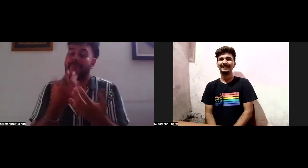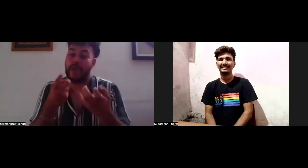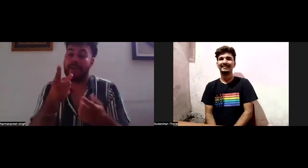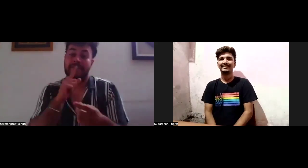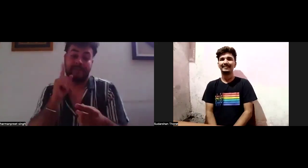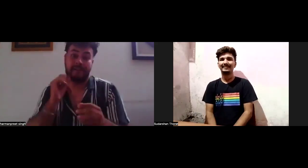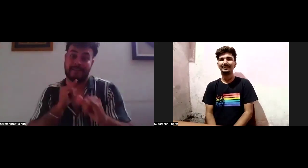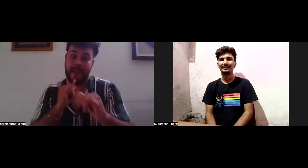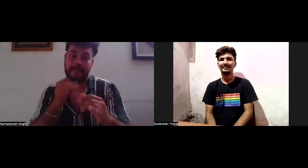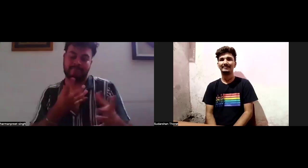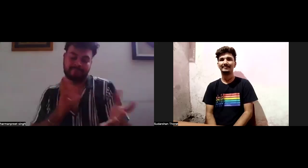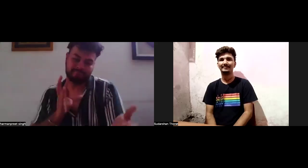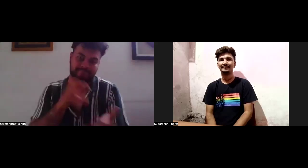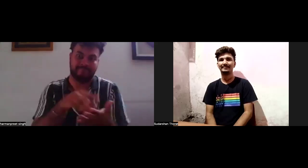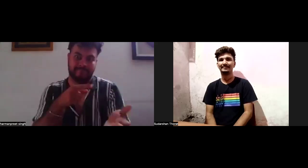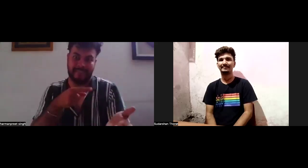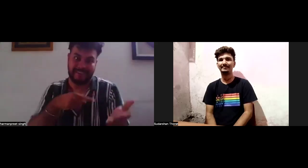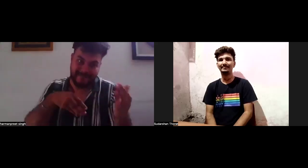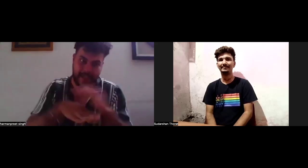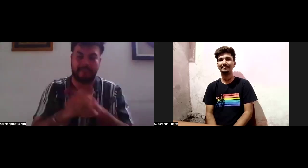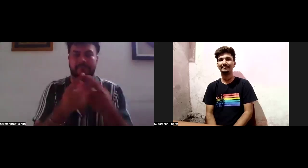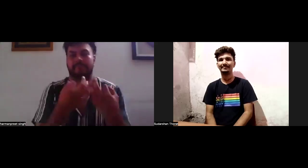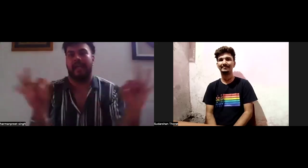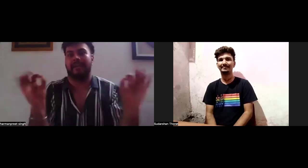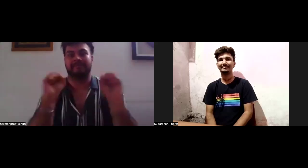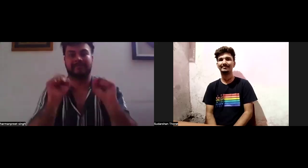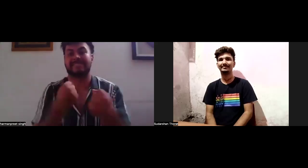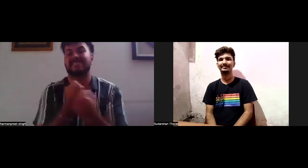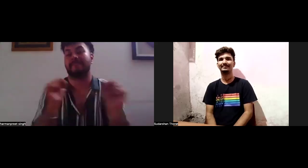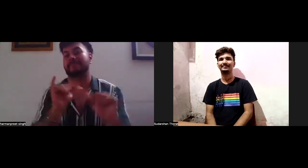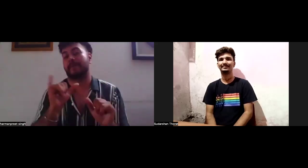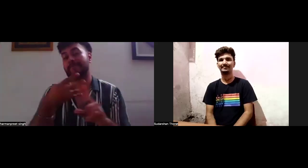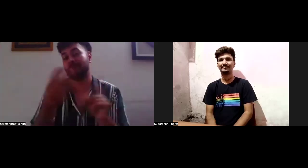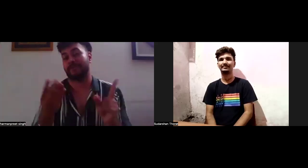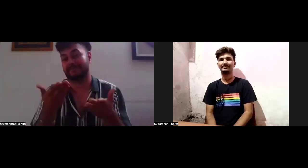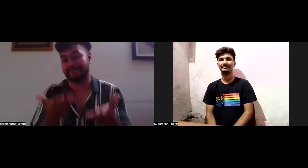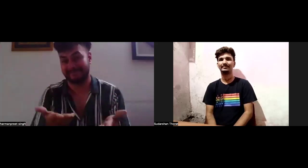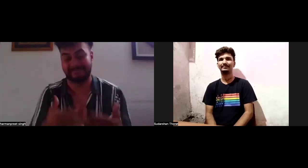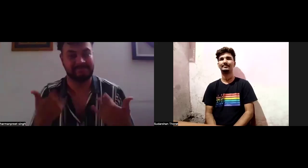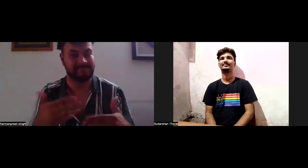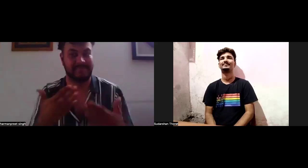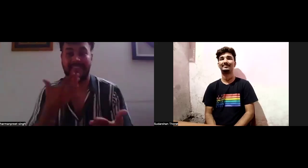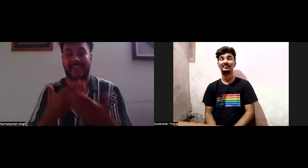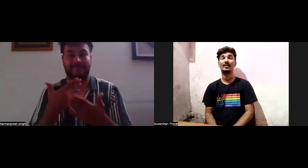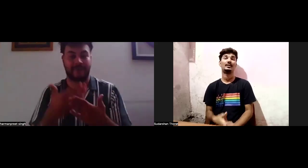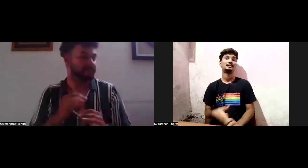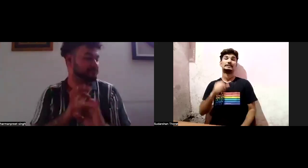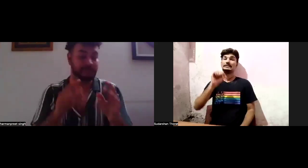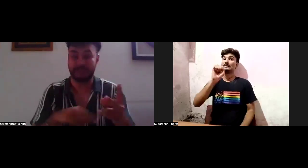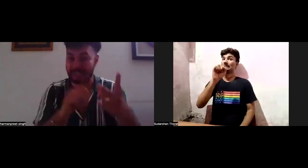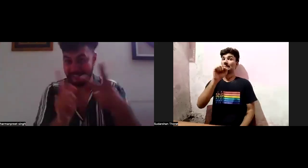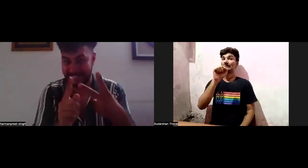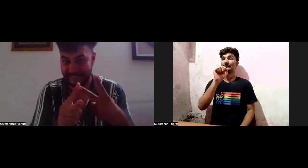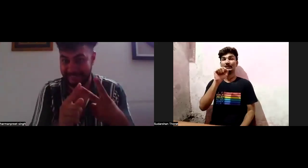they will communicate with the other person. But with the having a other deaf person, likewise you feel at